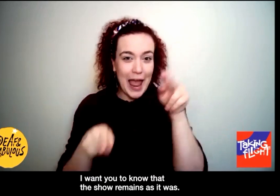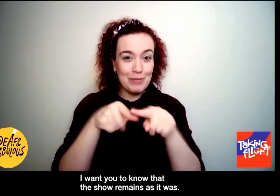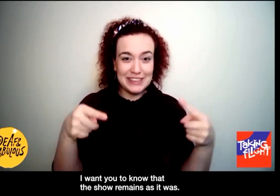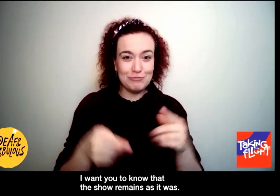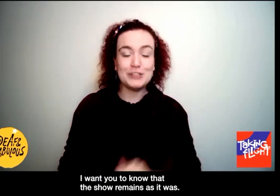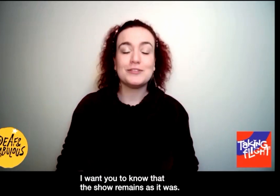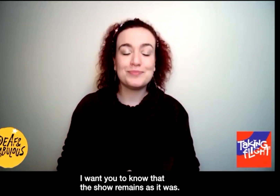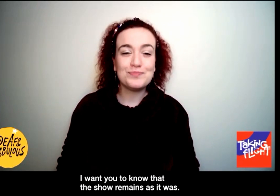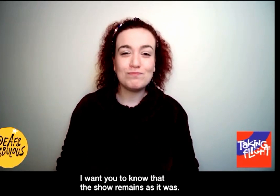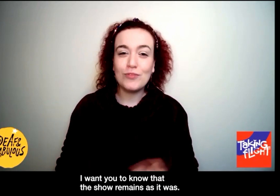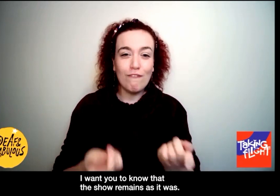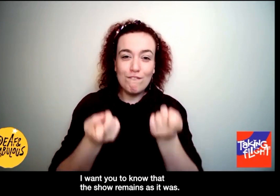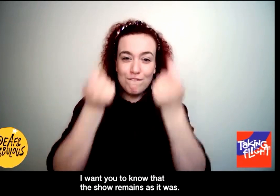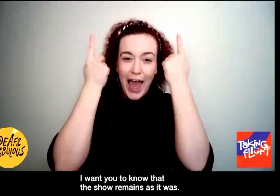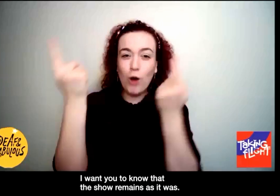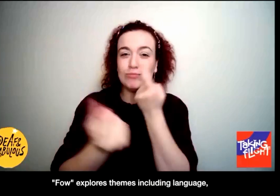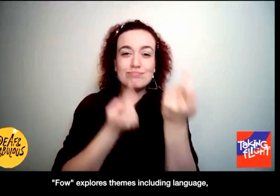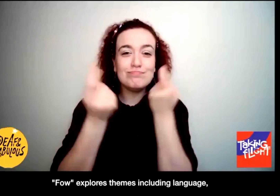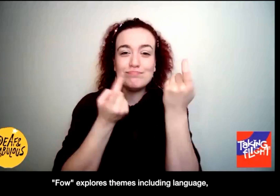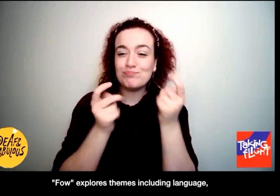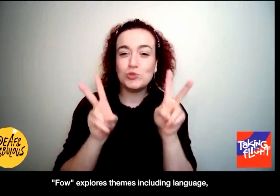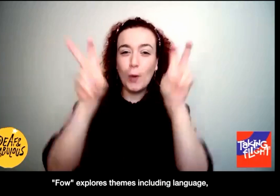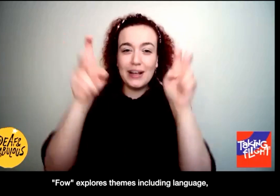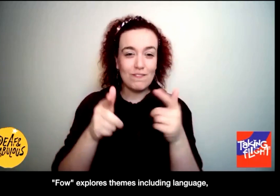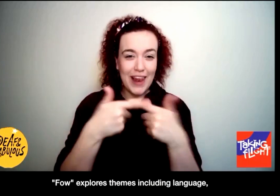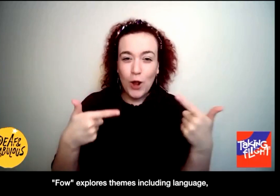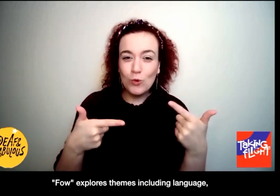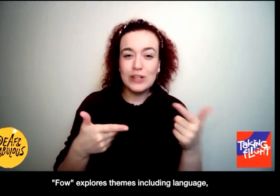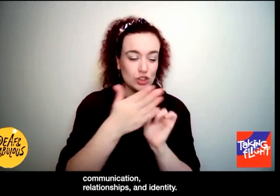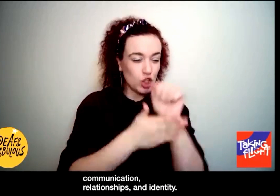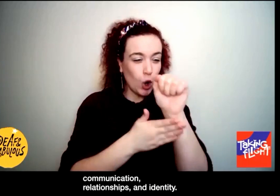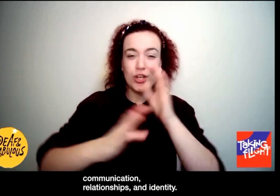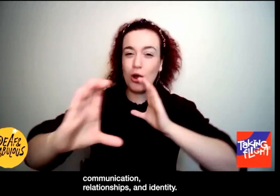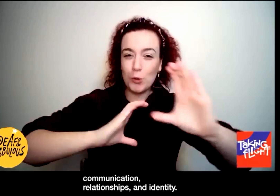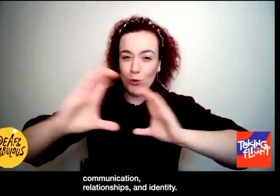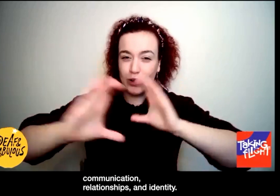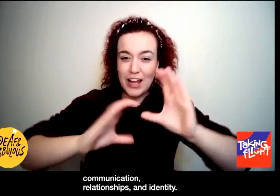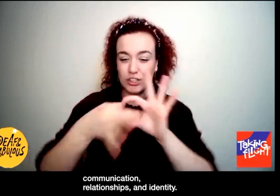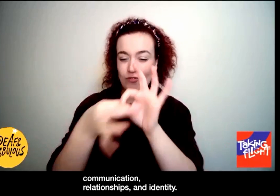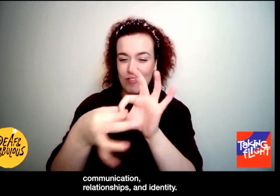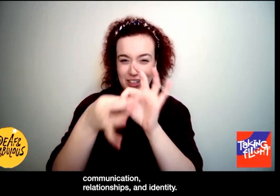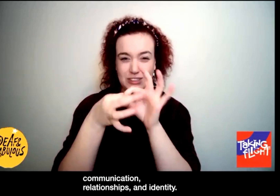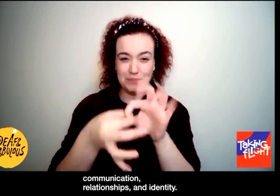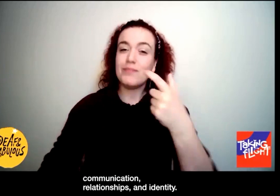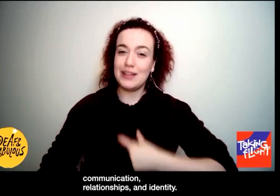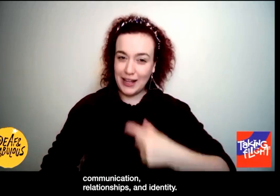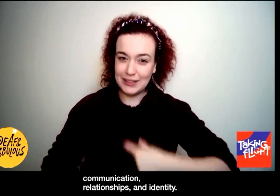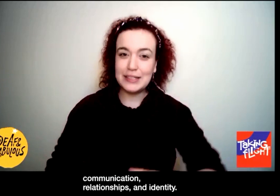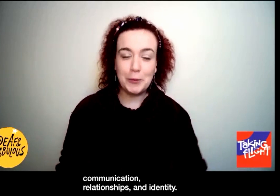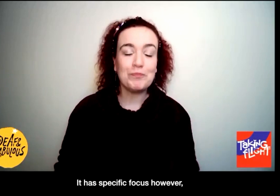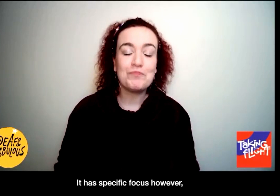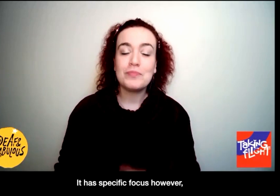I want you to know that the show remains as it was. FOW explores themes including language, communication, relationships and